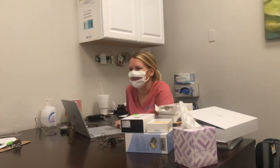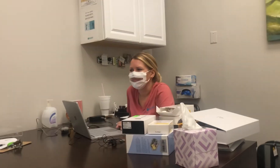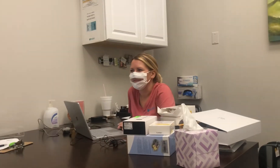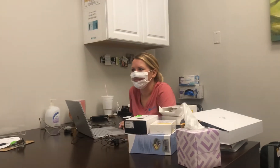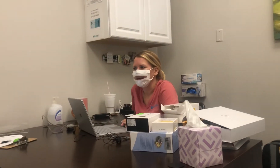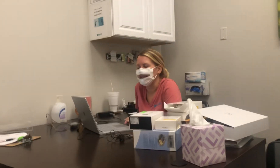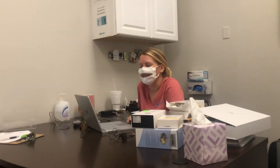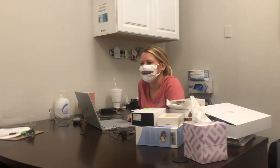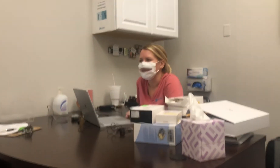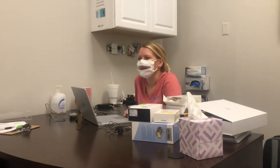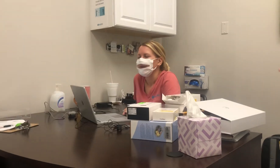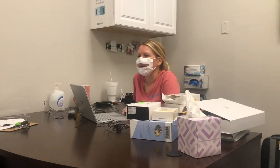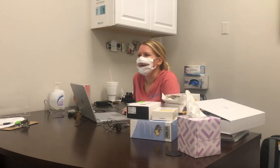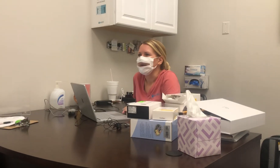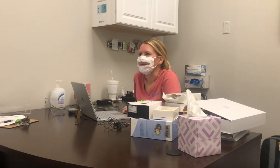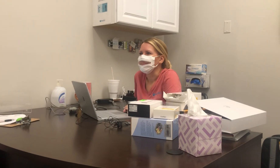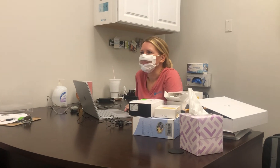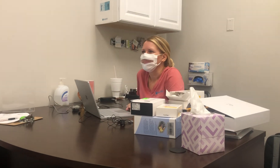history that you provided,